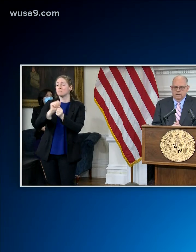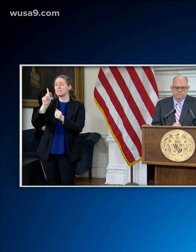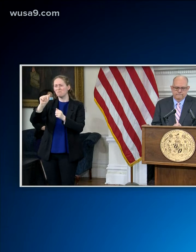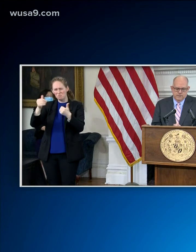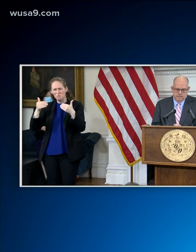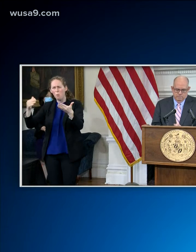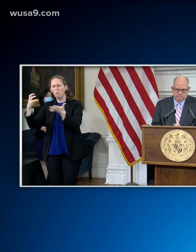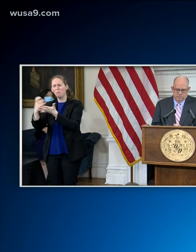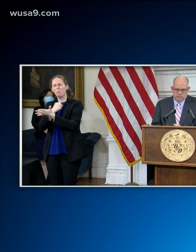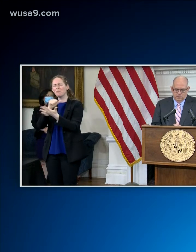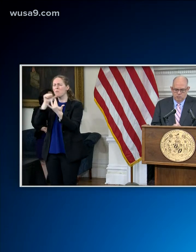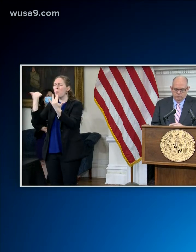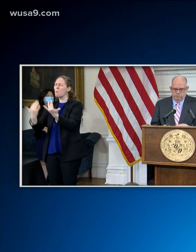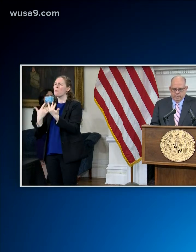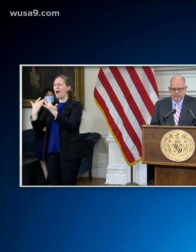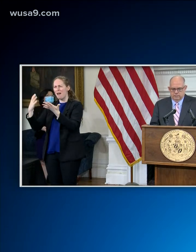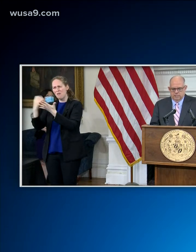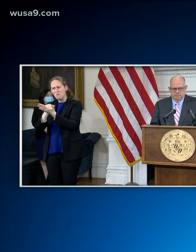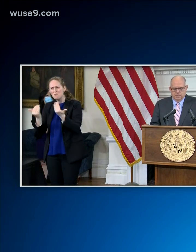right now by visiting